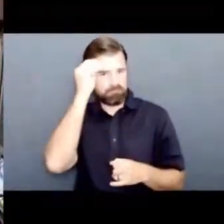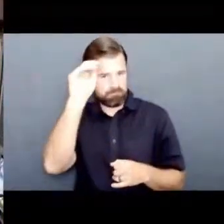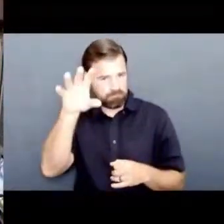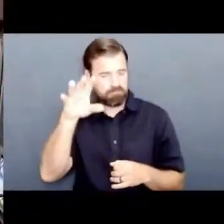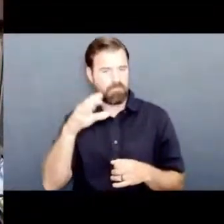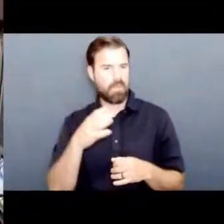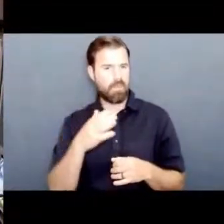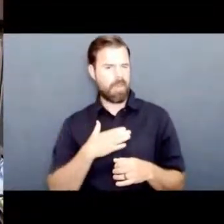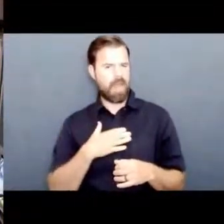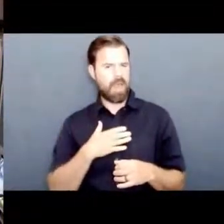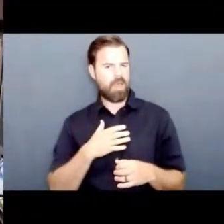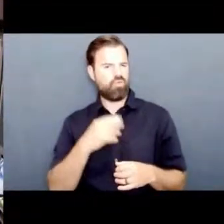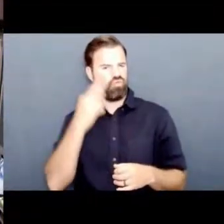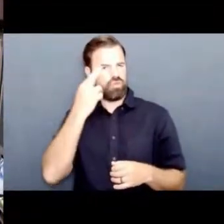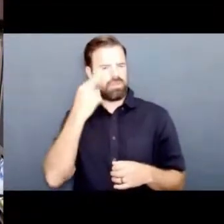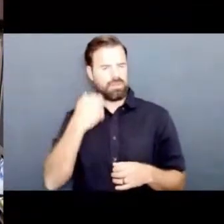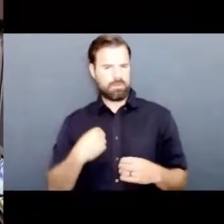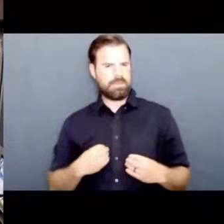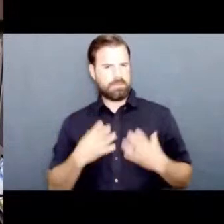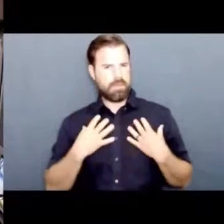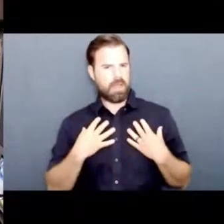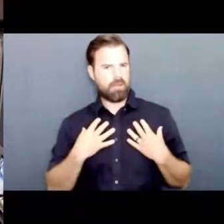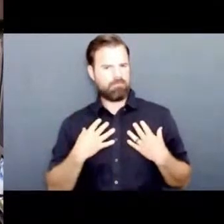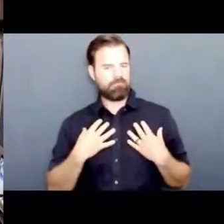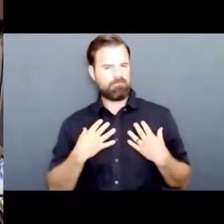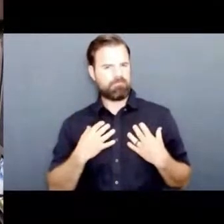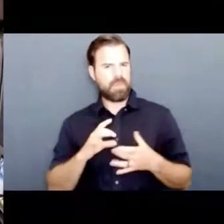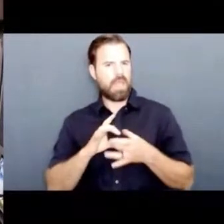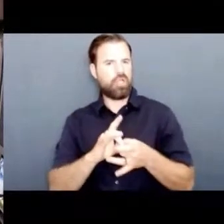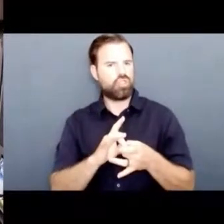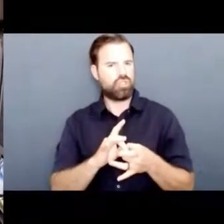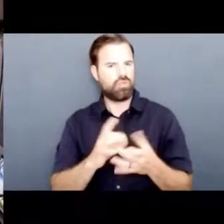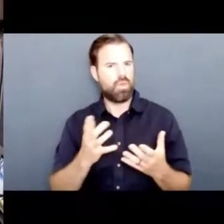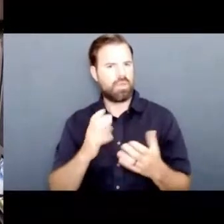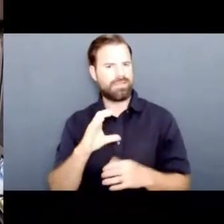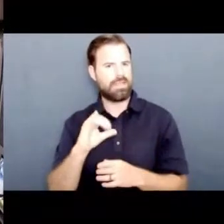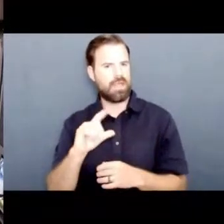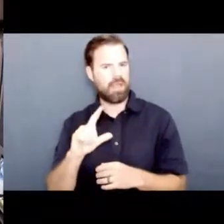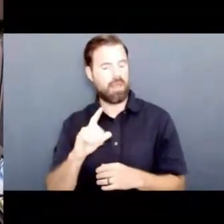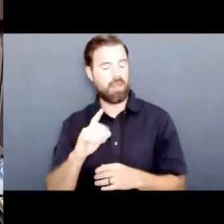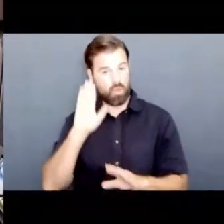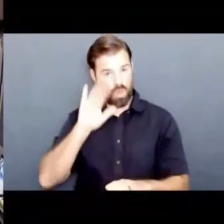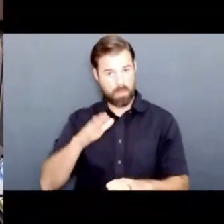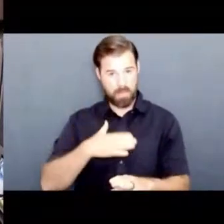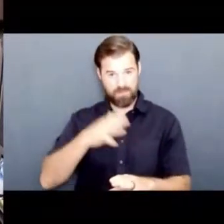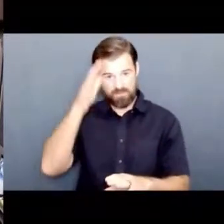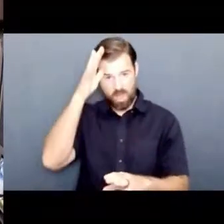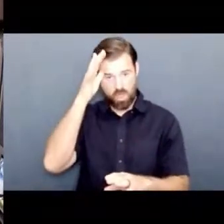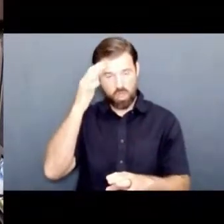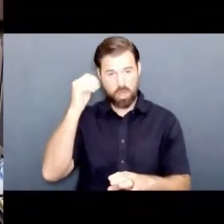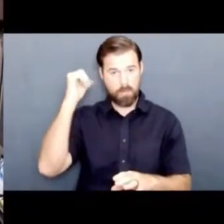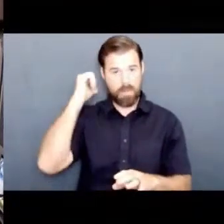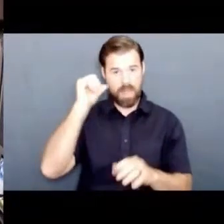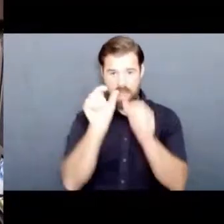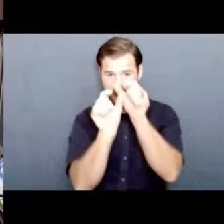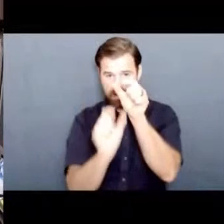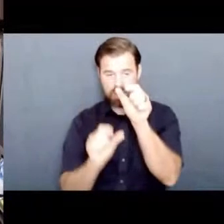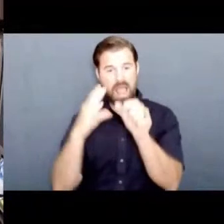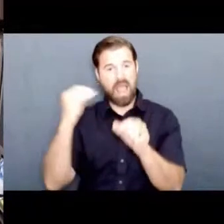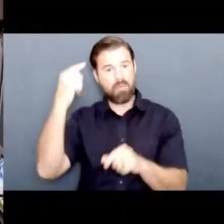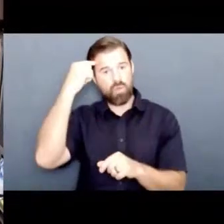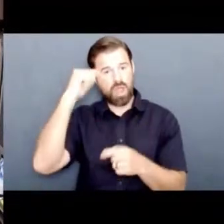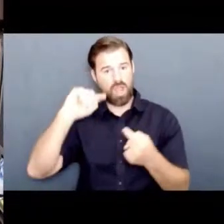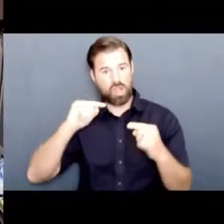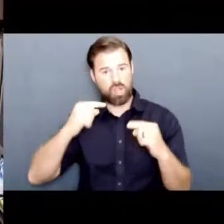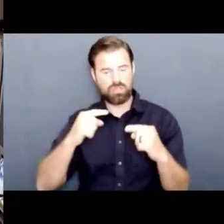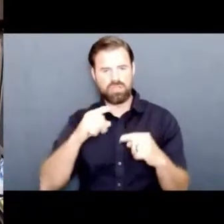personal connection to this work and why I'm inspired by the Center for Independent Living's mission. My father incurred a spinal cord and brain injury as the result